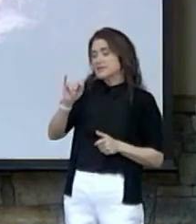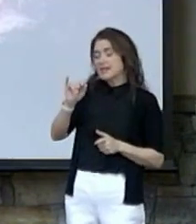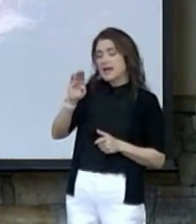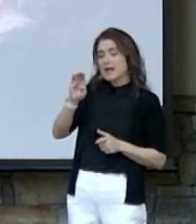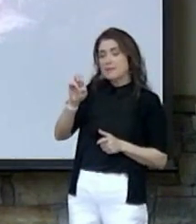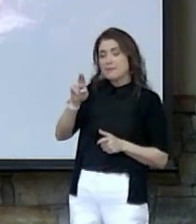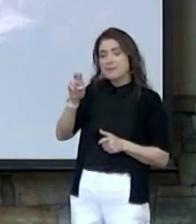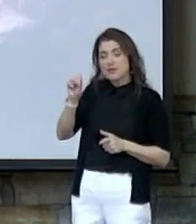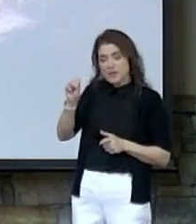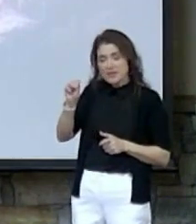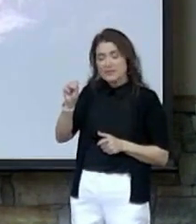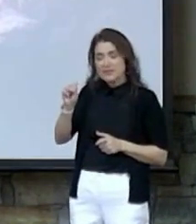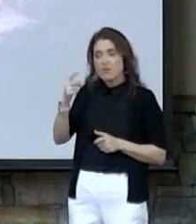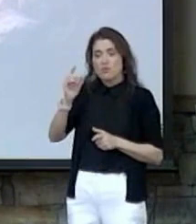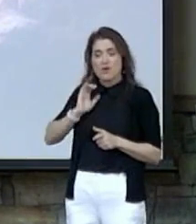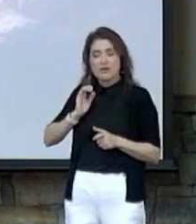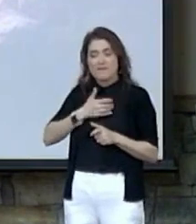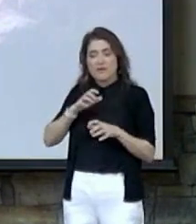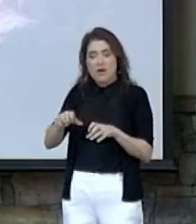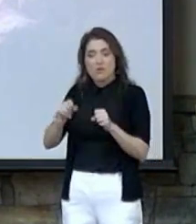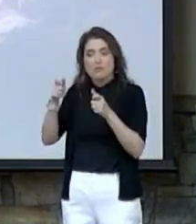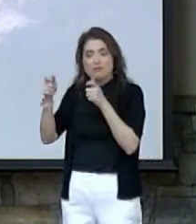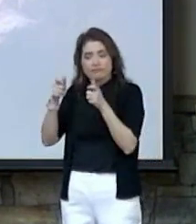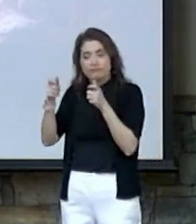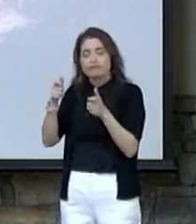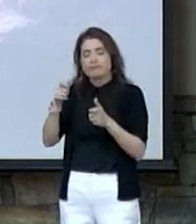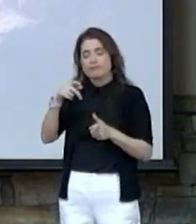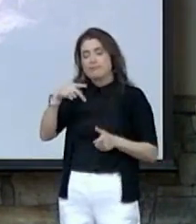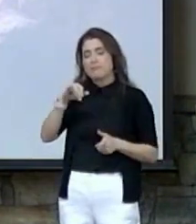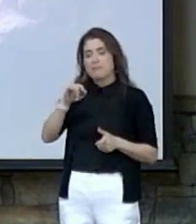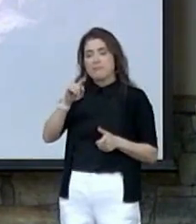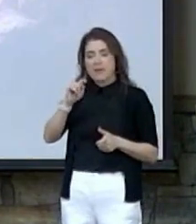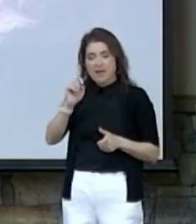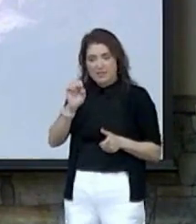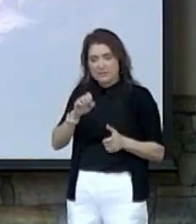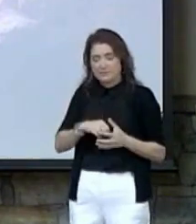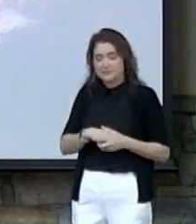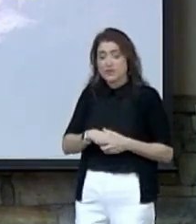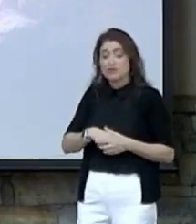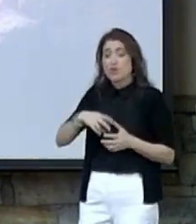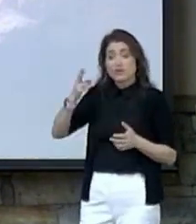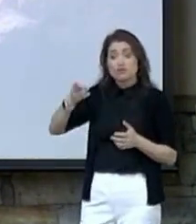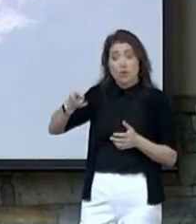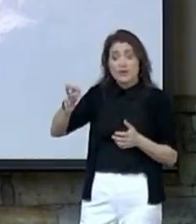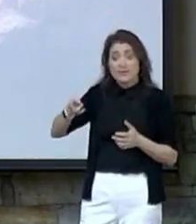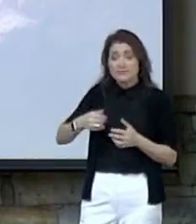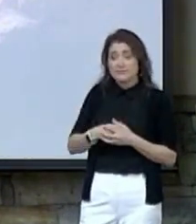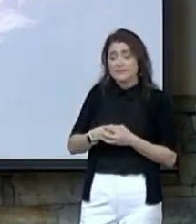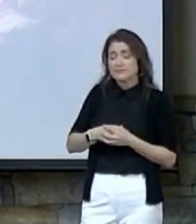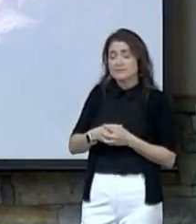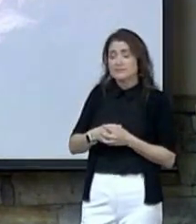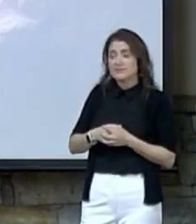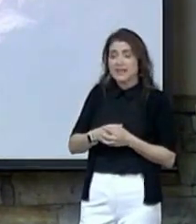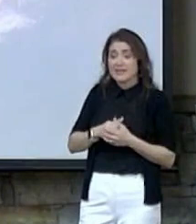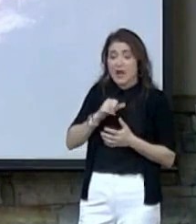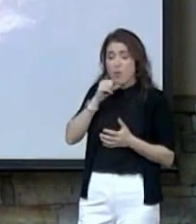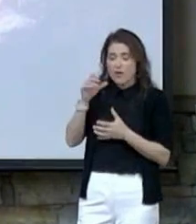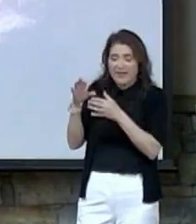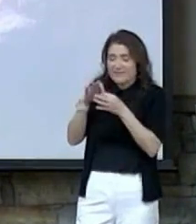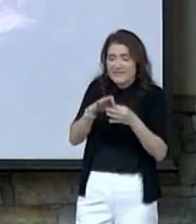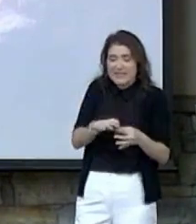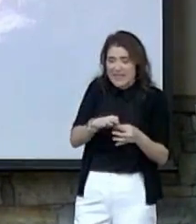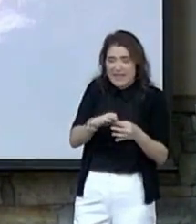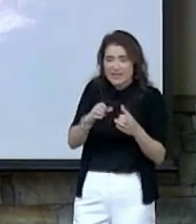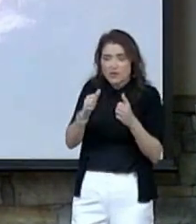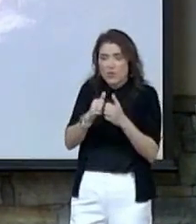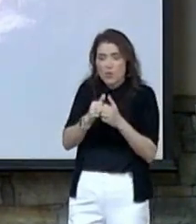our procurators, Pontius Pilate. Historians that weren't even affiliated with